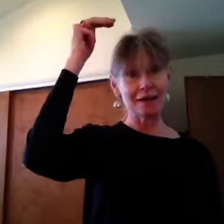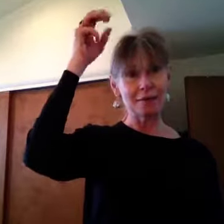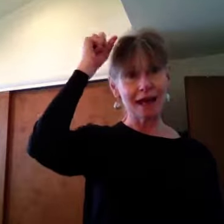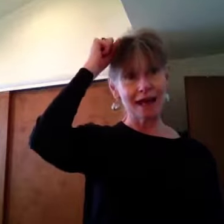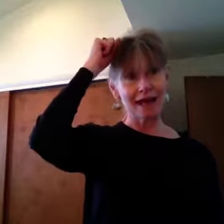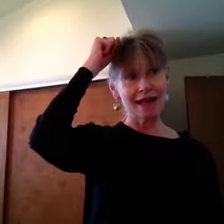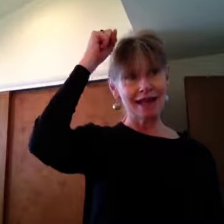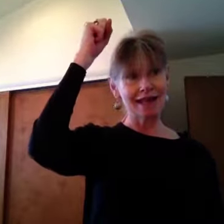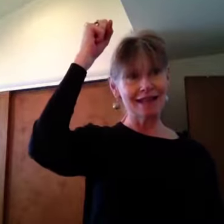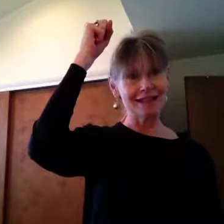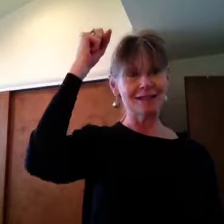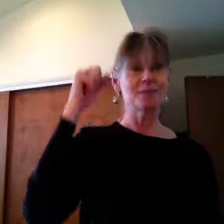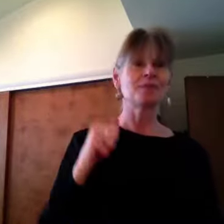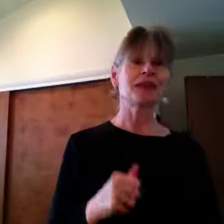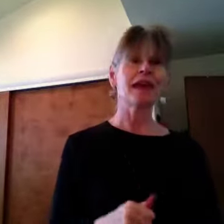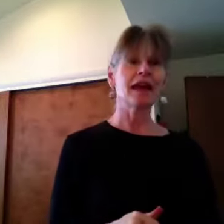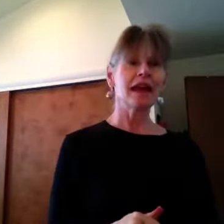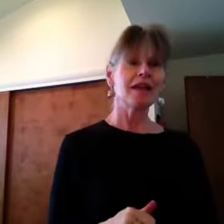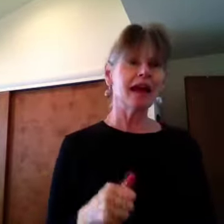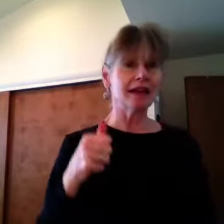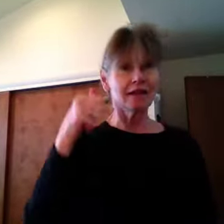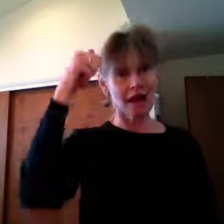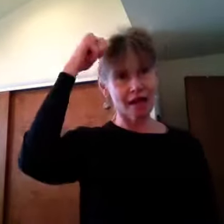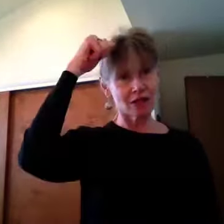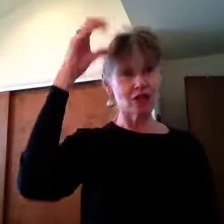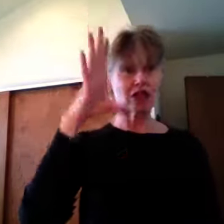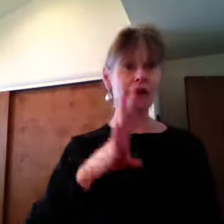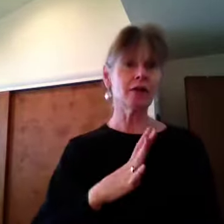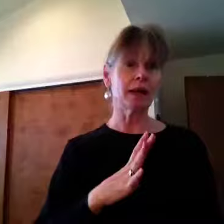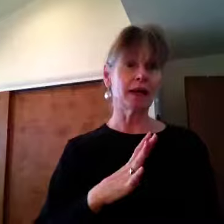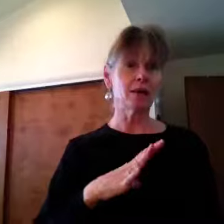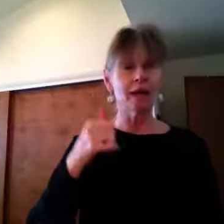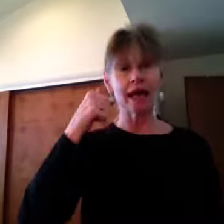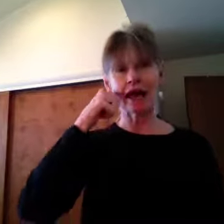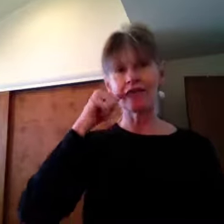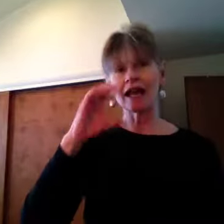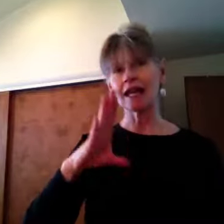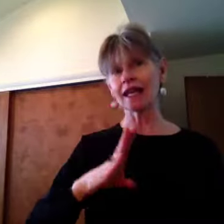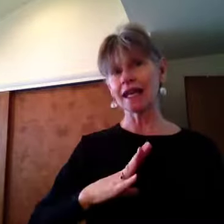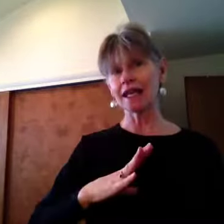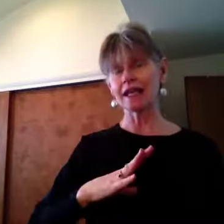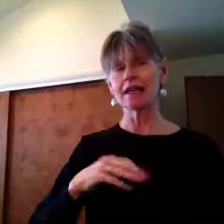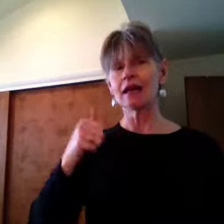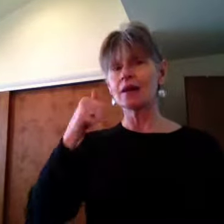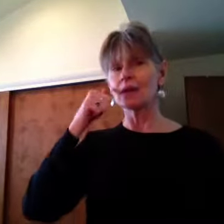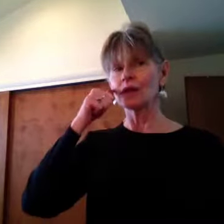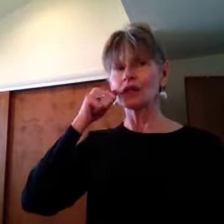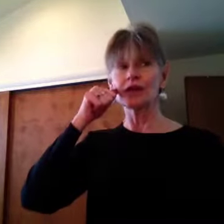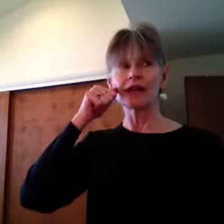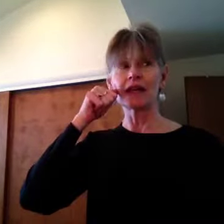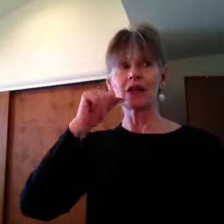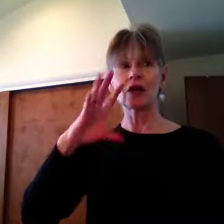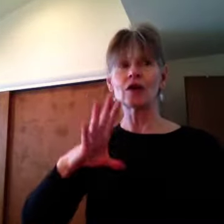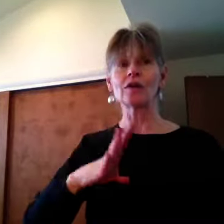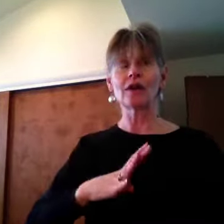him, his. Then like gentleman, we have lady, which you're thinking girl,